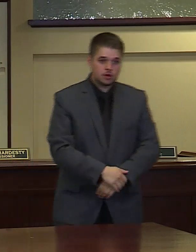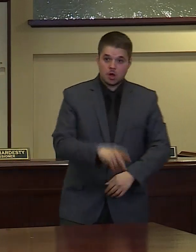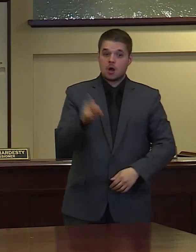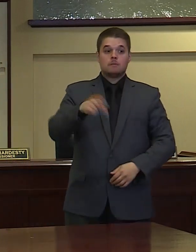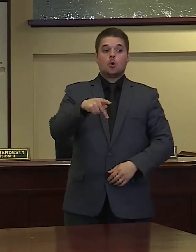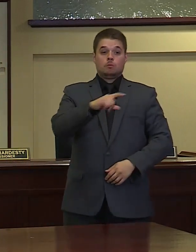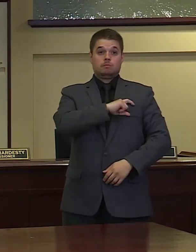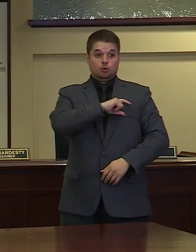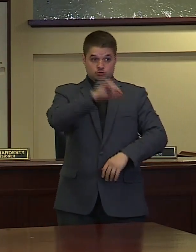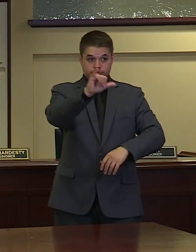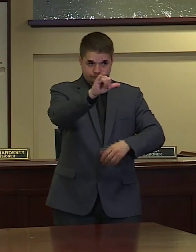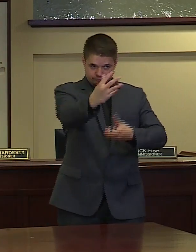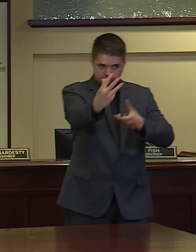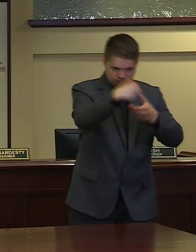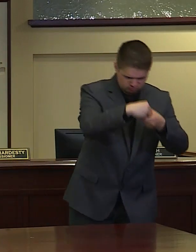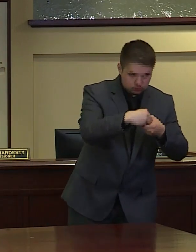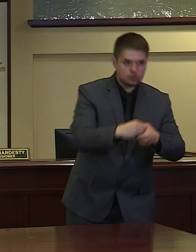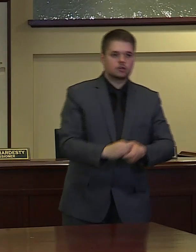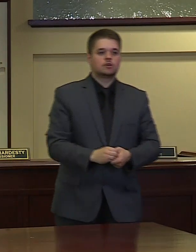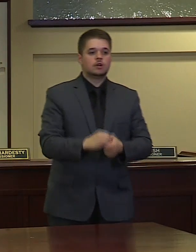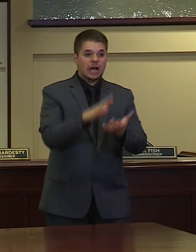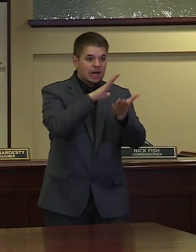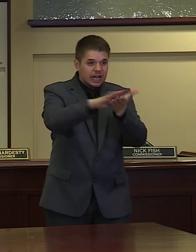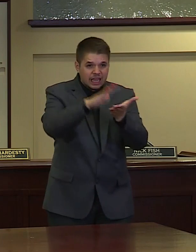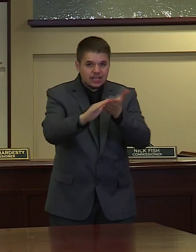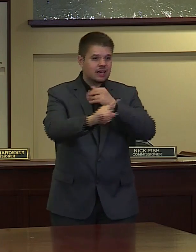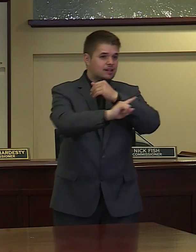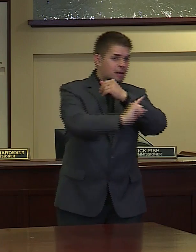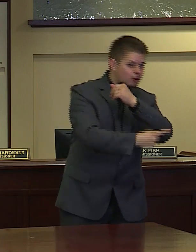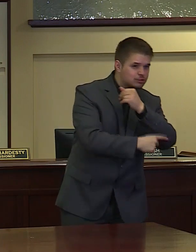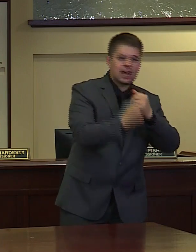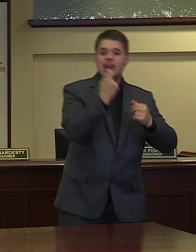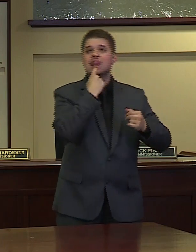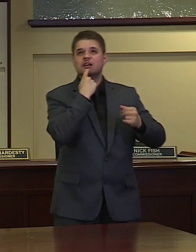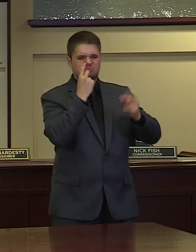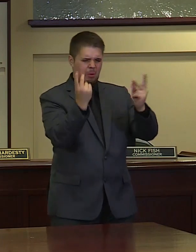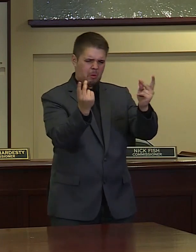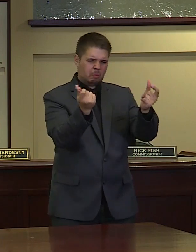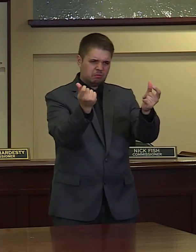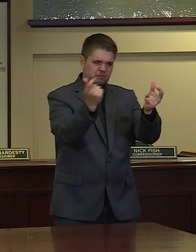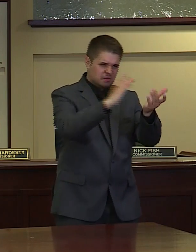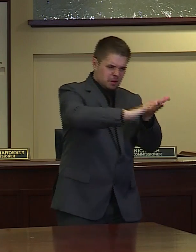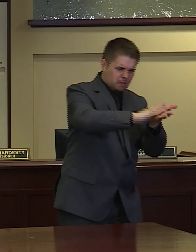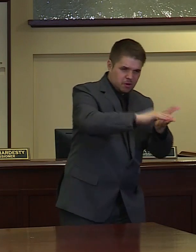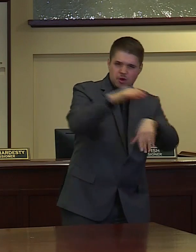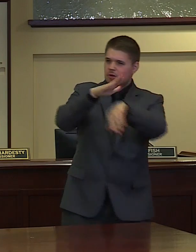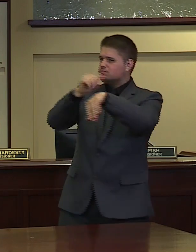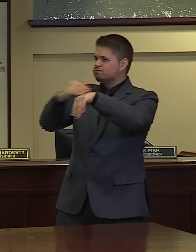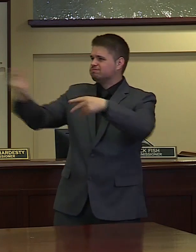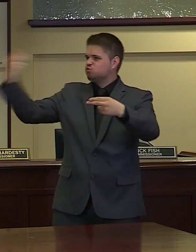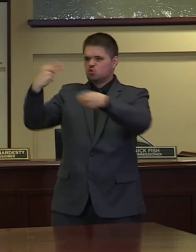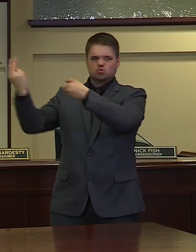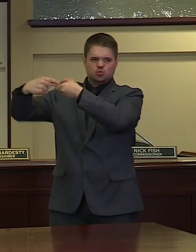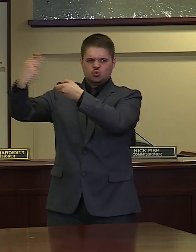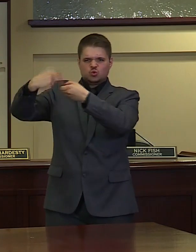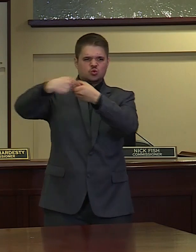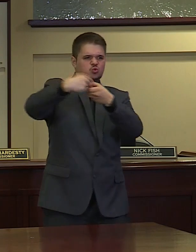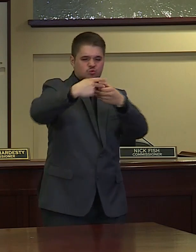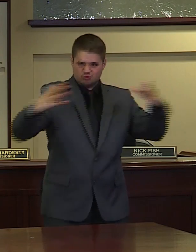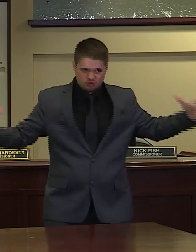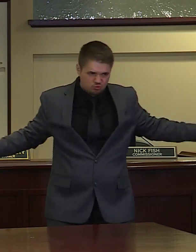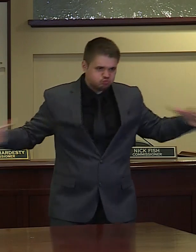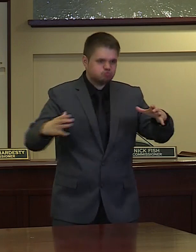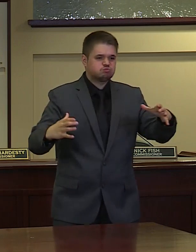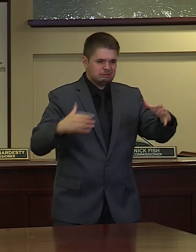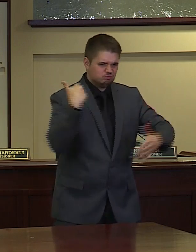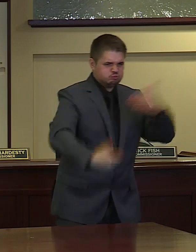Concern. We'll have this glass and trash cleaned up in no time. I've doubled the efforts. I'm already on it. Tremendous, tremendous